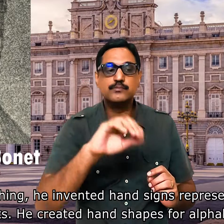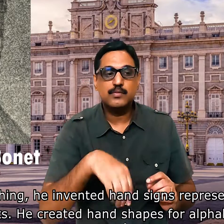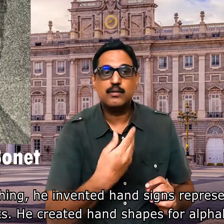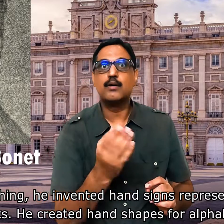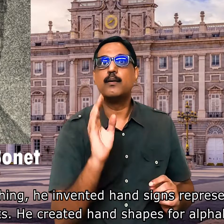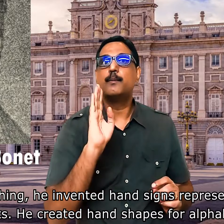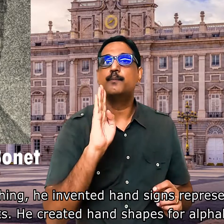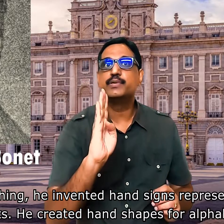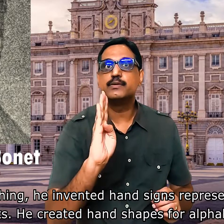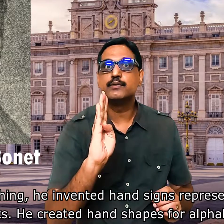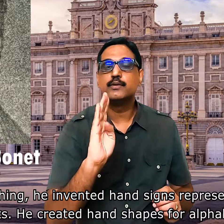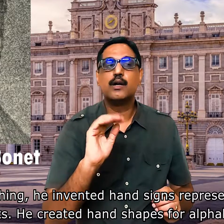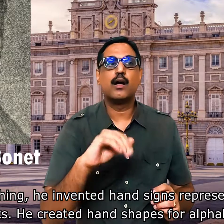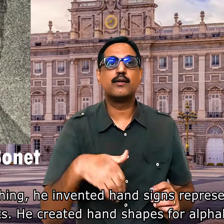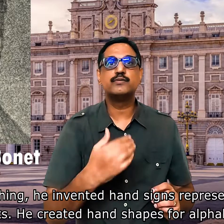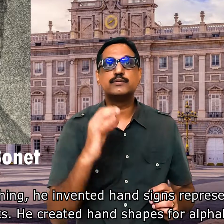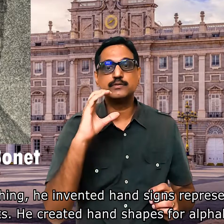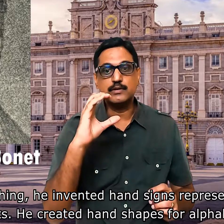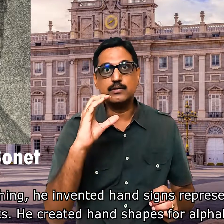He created hand shapes for the alphabets.